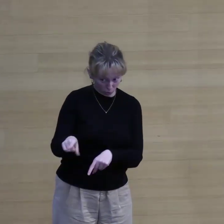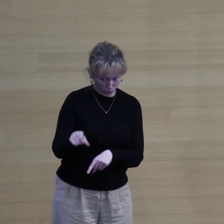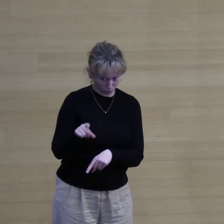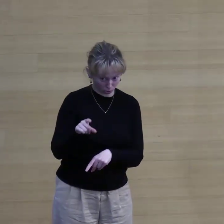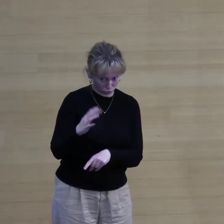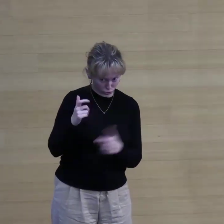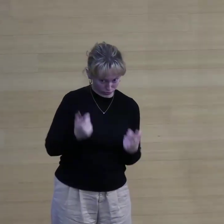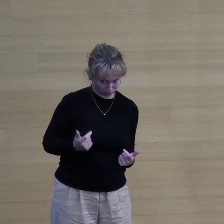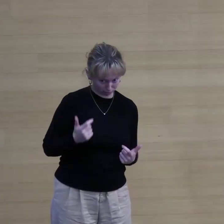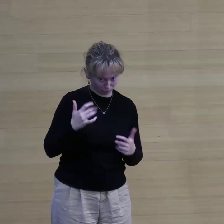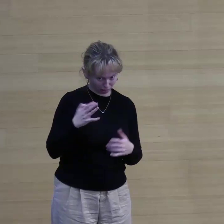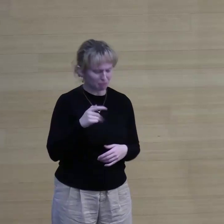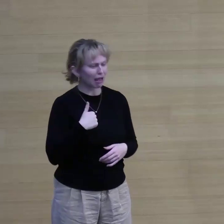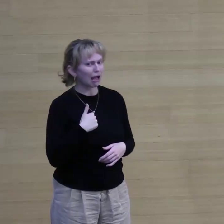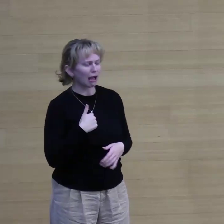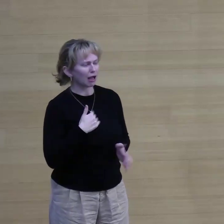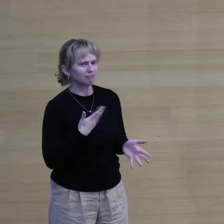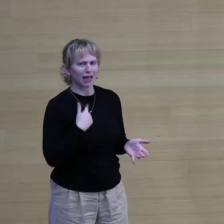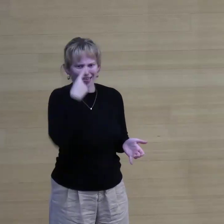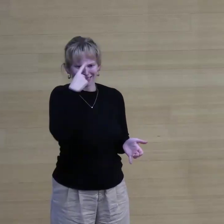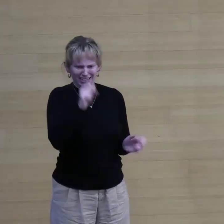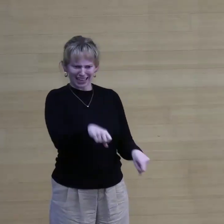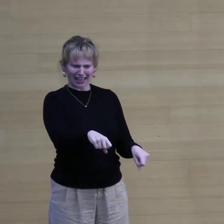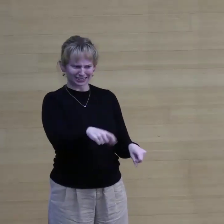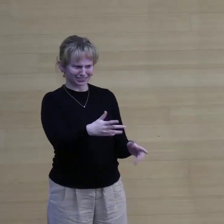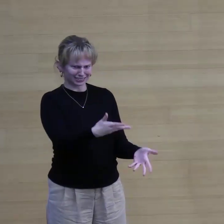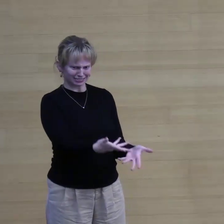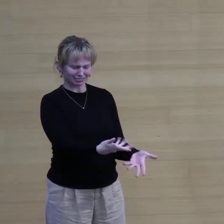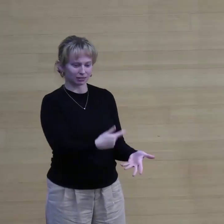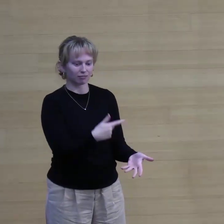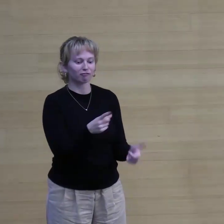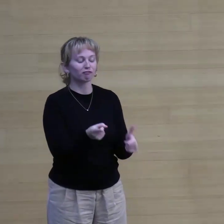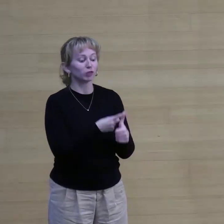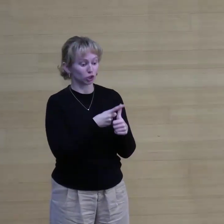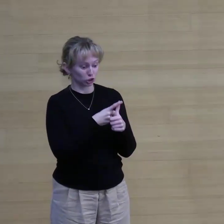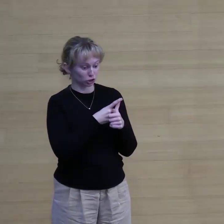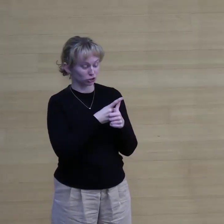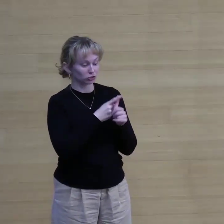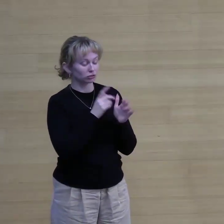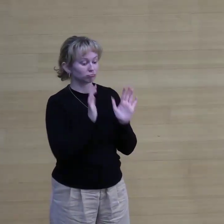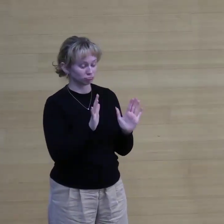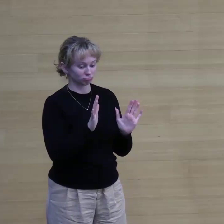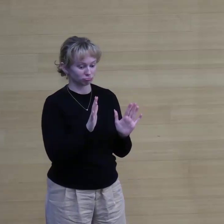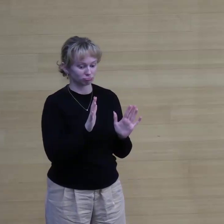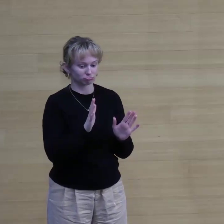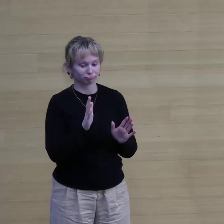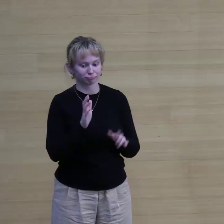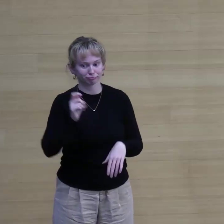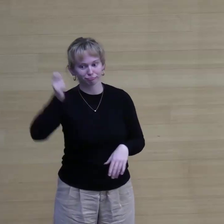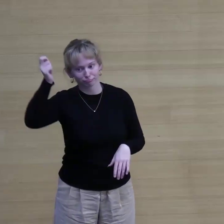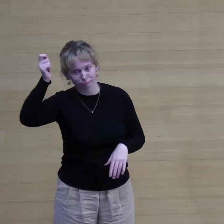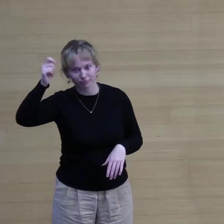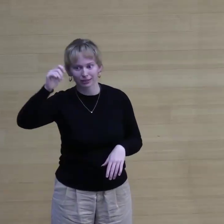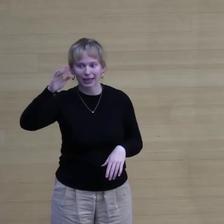a strip club? She's like, I think I would. And so first we had to get a cab, and the